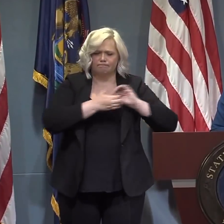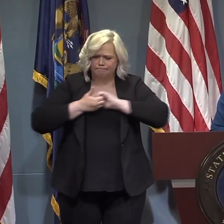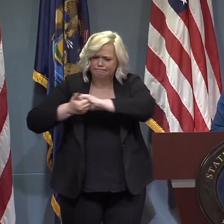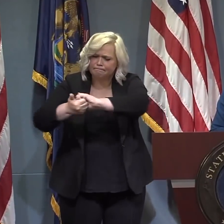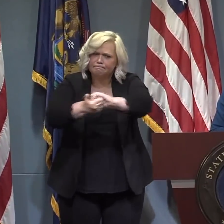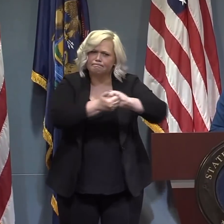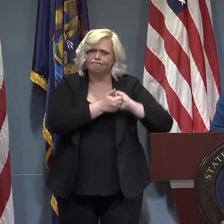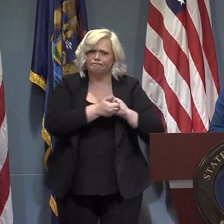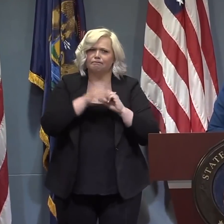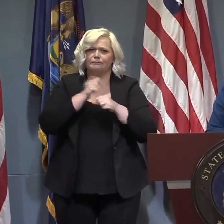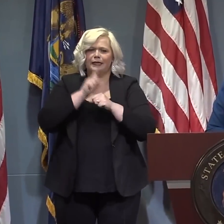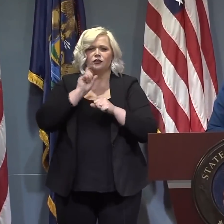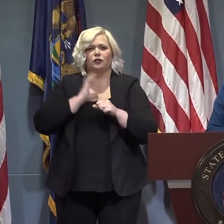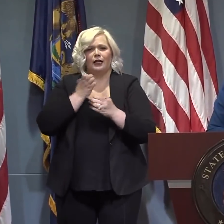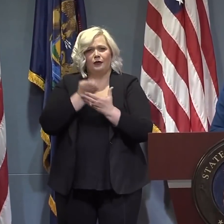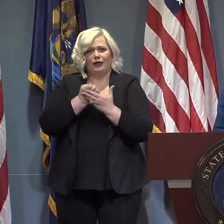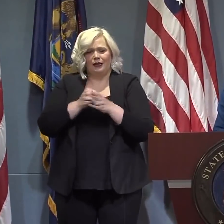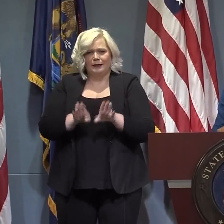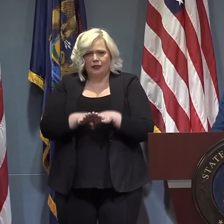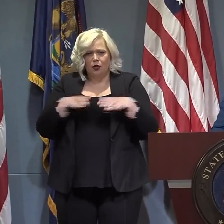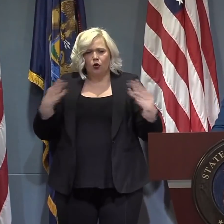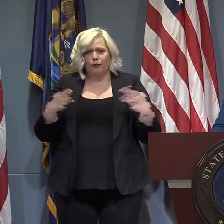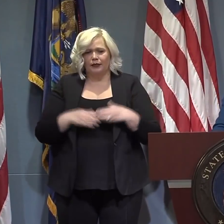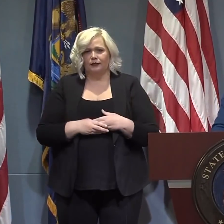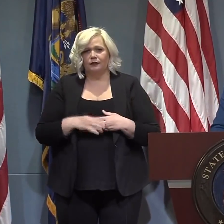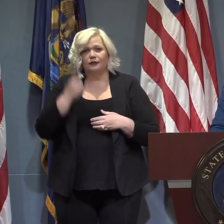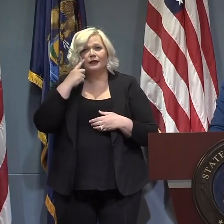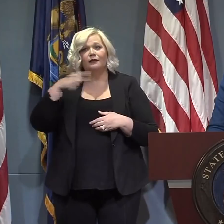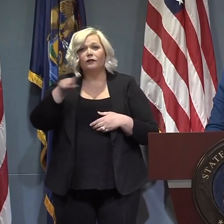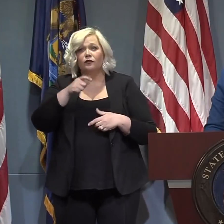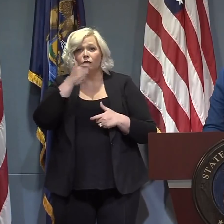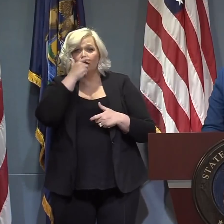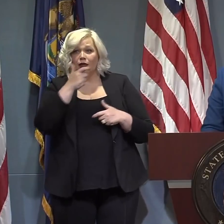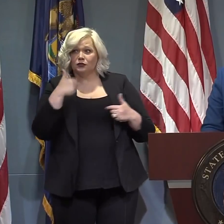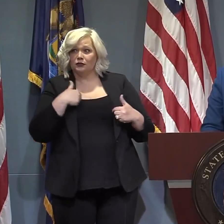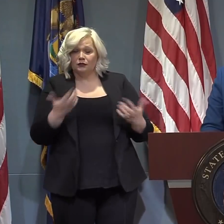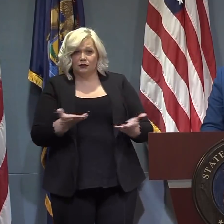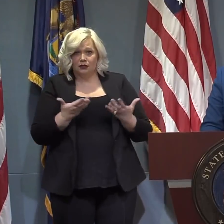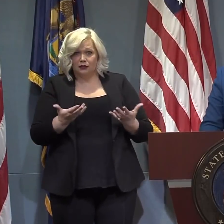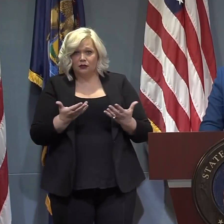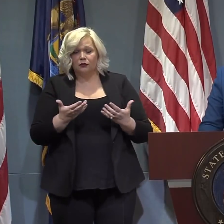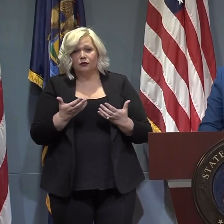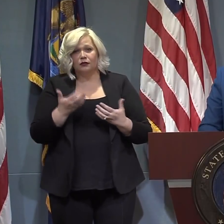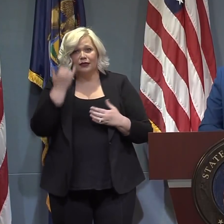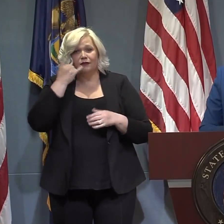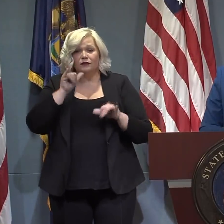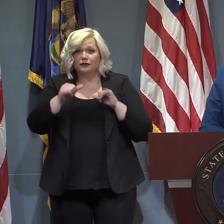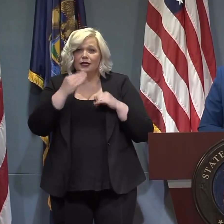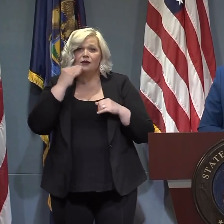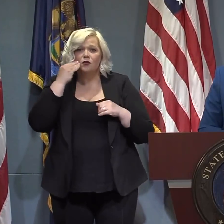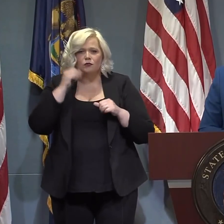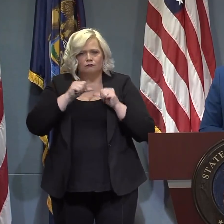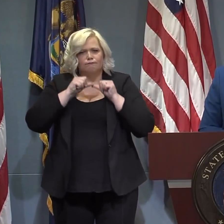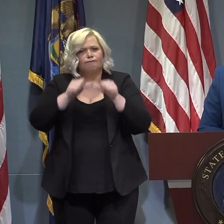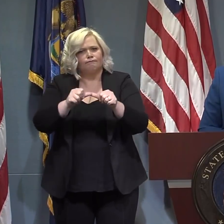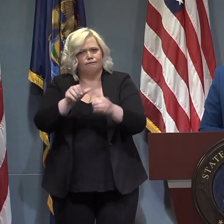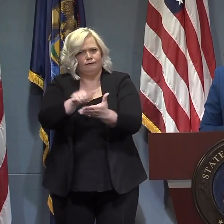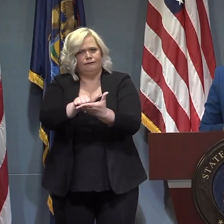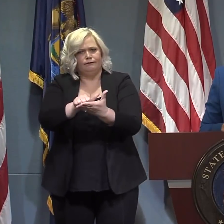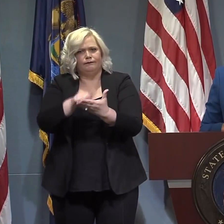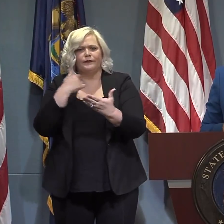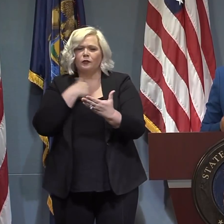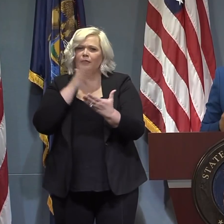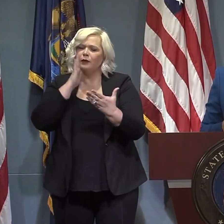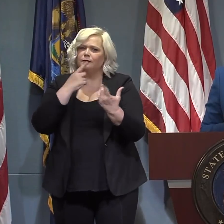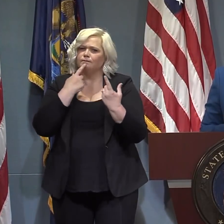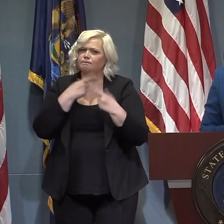sectors of our economy. To those of you who are watching at home, please keep doing your part. We will get through this